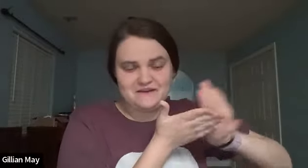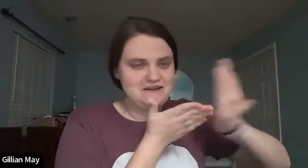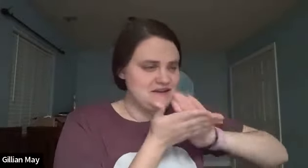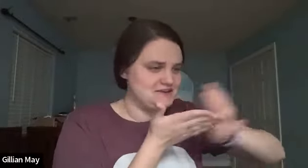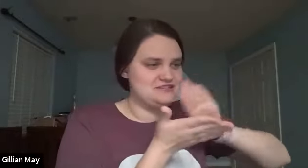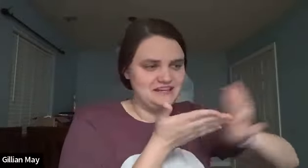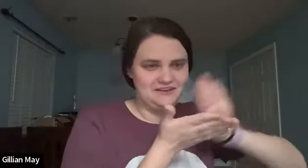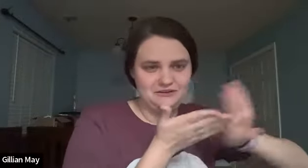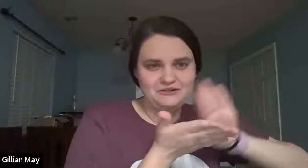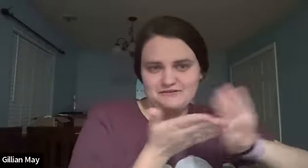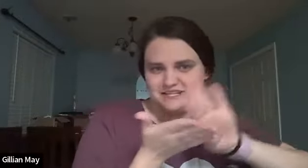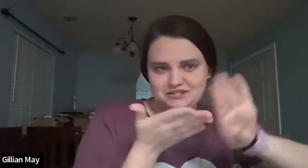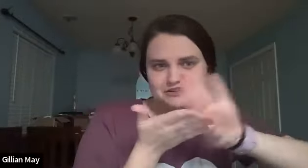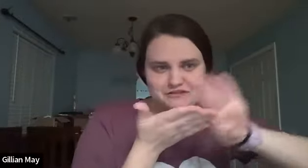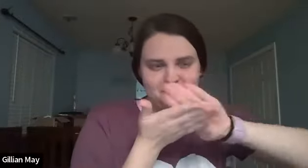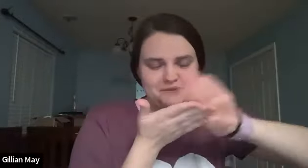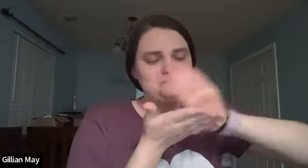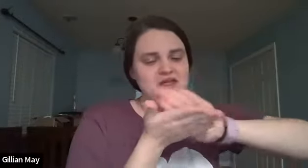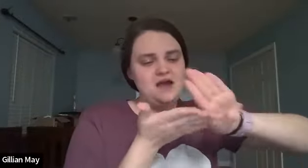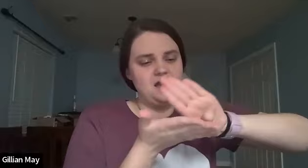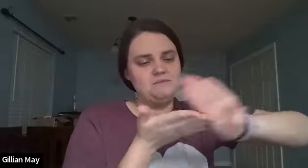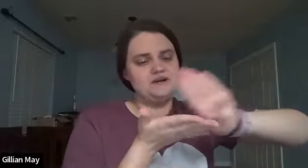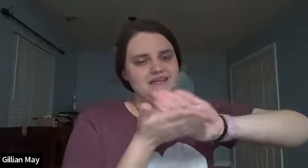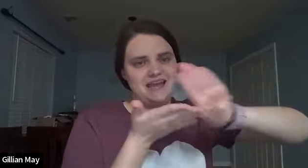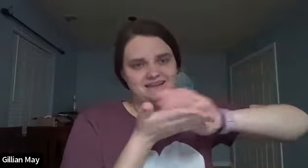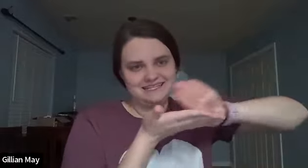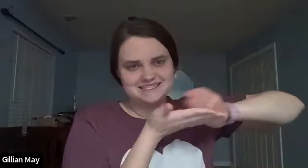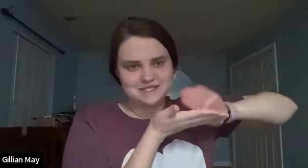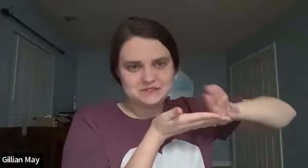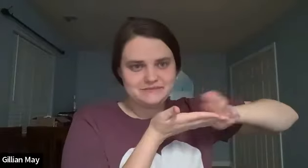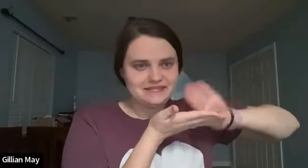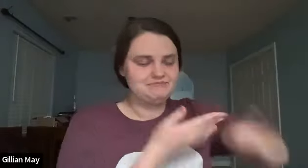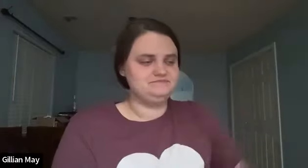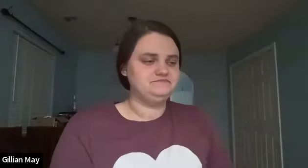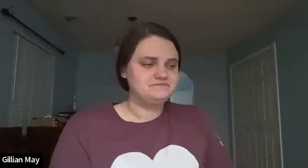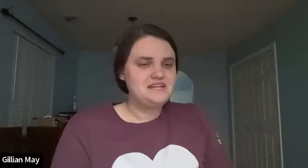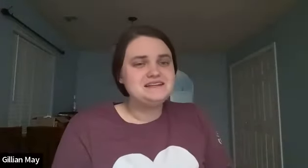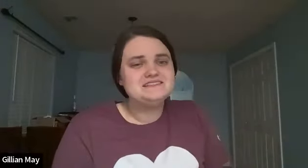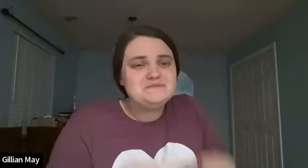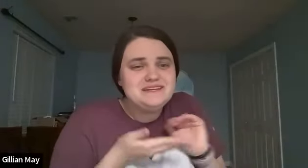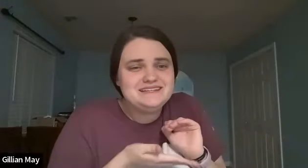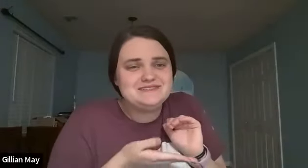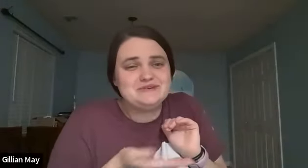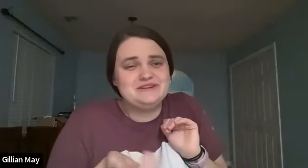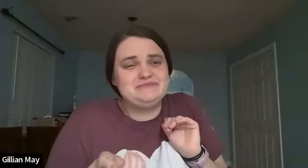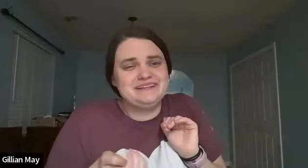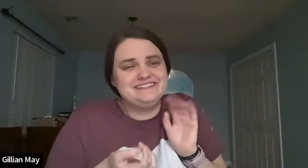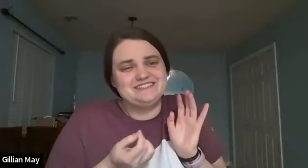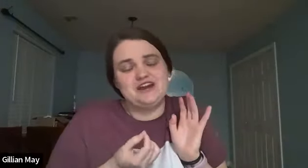very interesting little conversation to learn that one. But yeah, excuse me. Some kids, when they're being just trying to